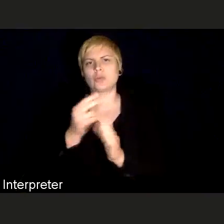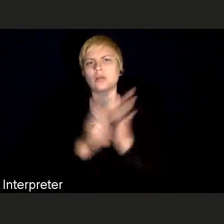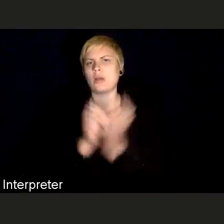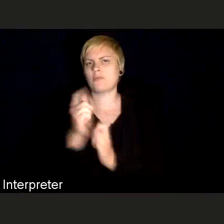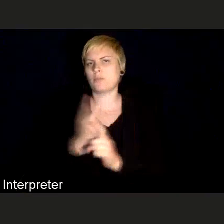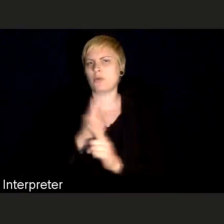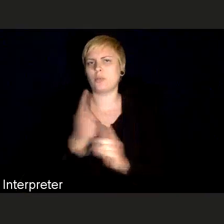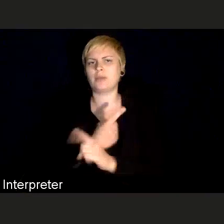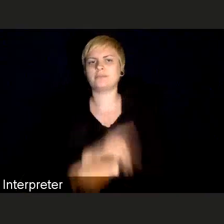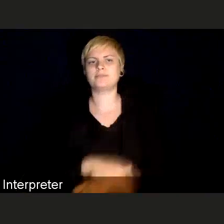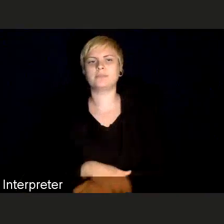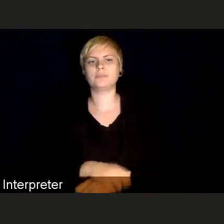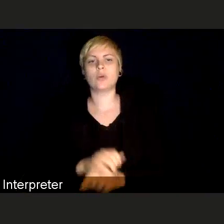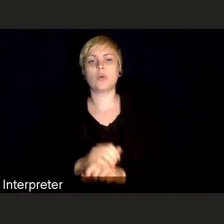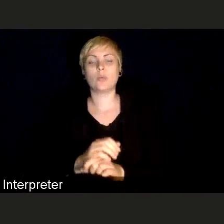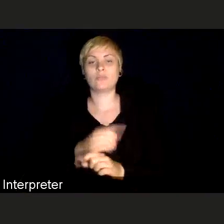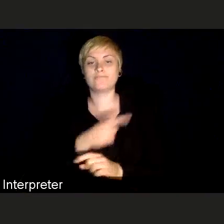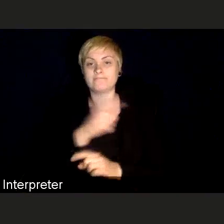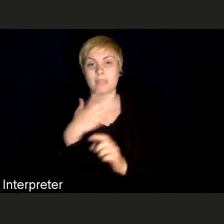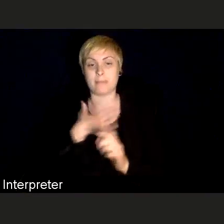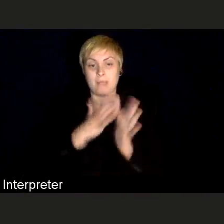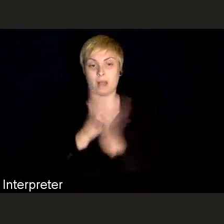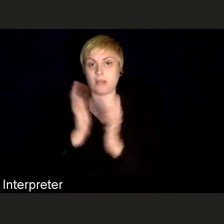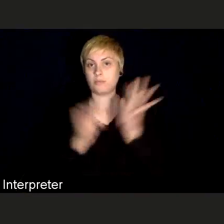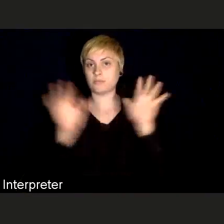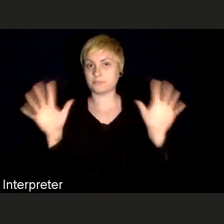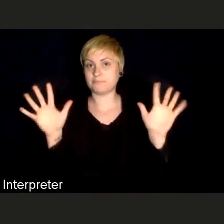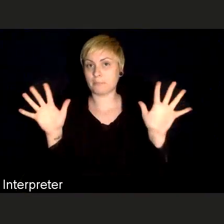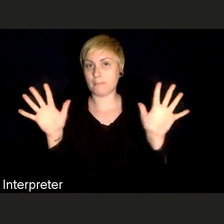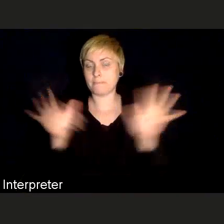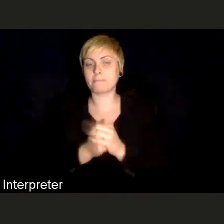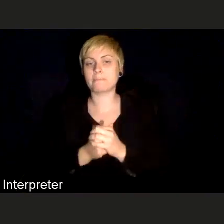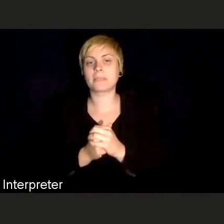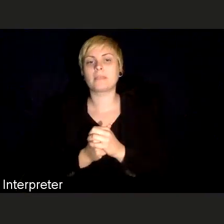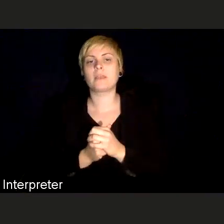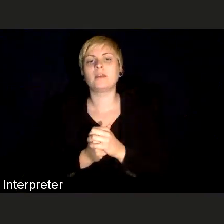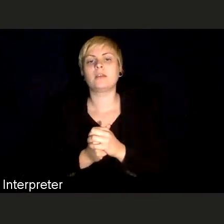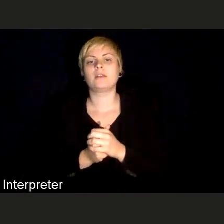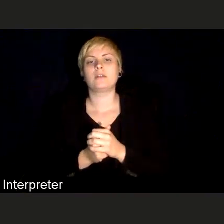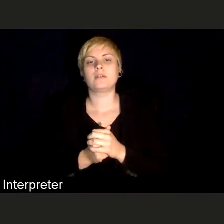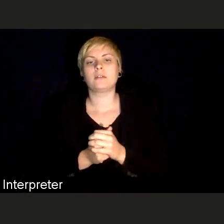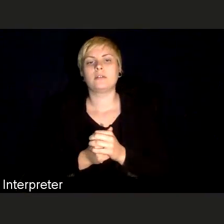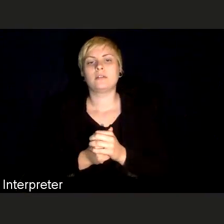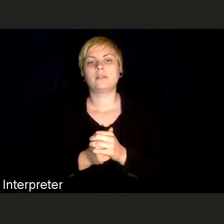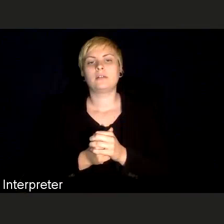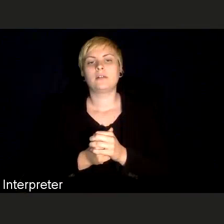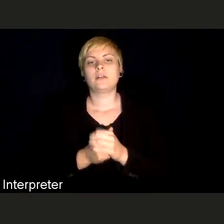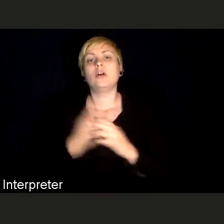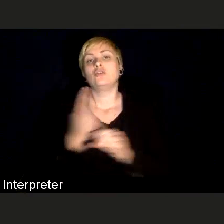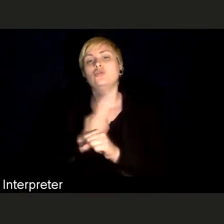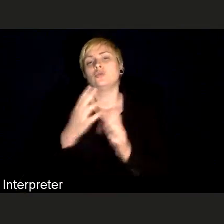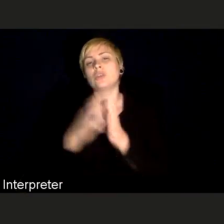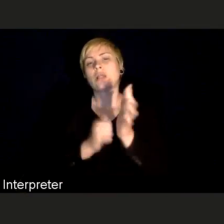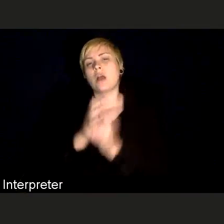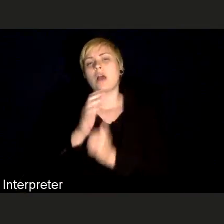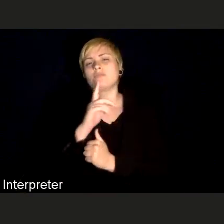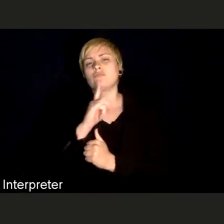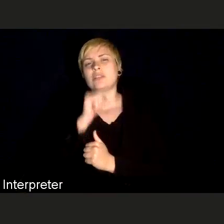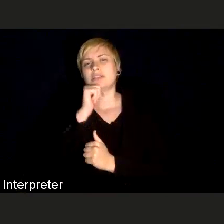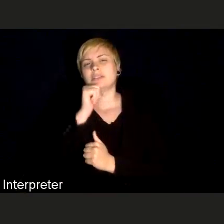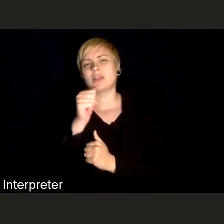went ahead, here's my visual. Okay, I have these gloves on. And what we can find is that using gloves really is not encouraged by members of the